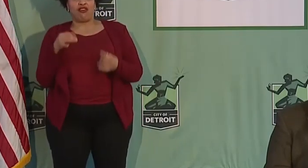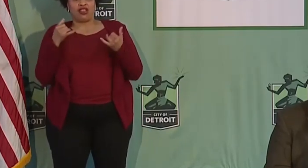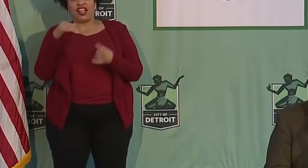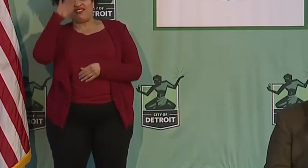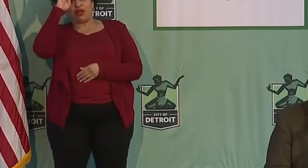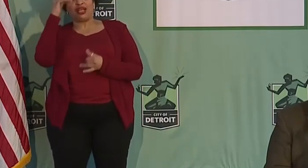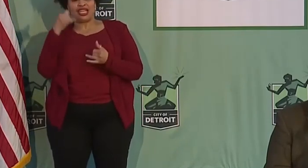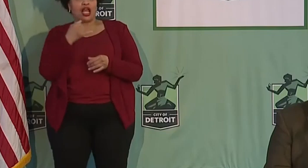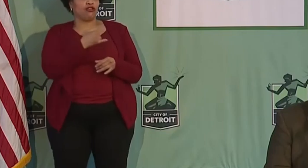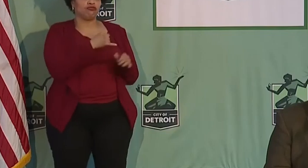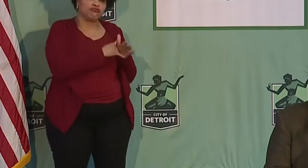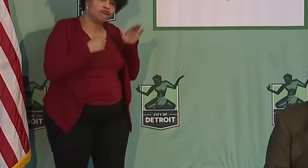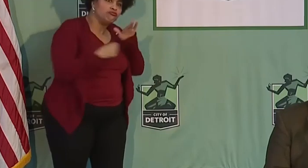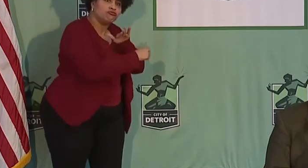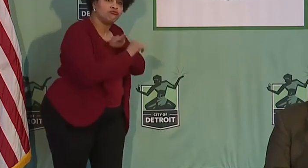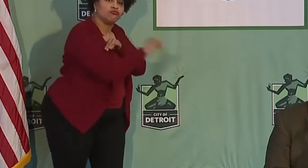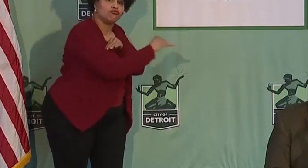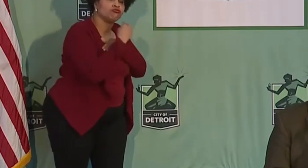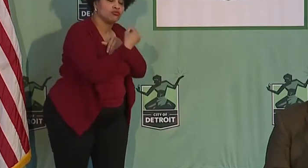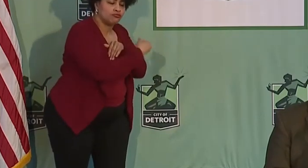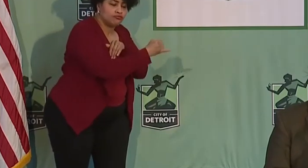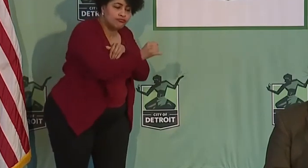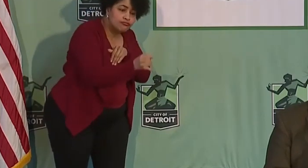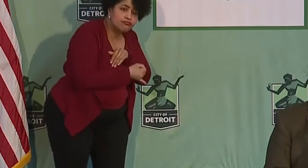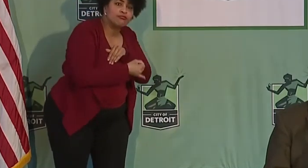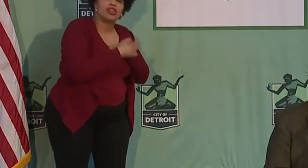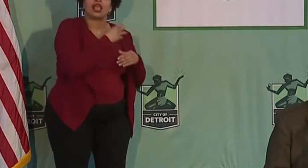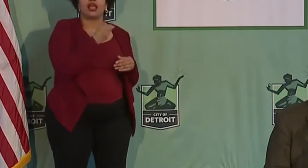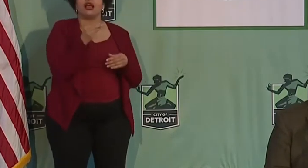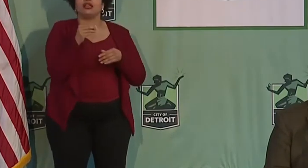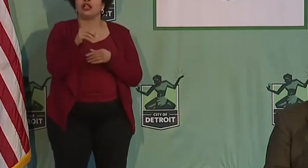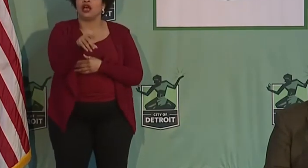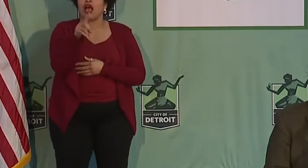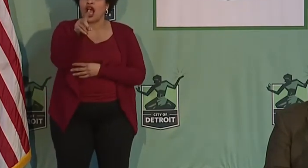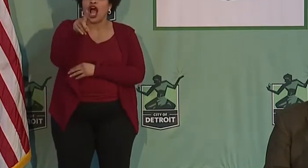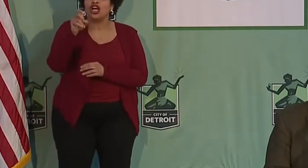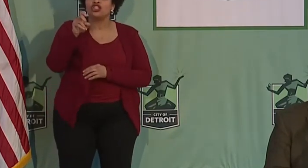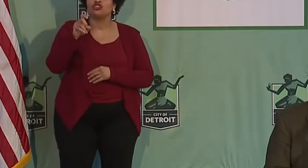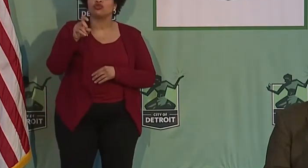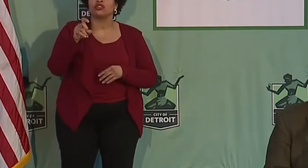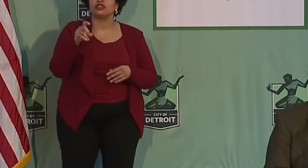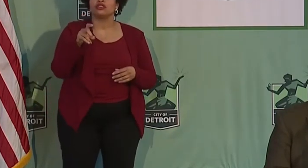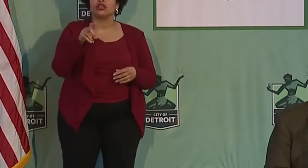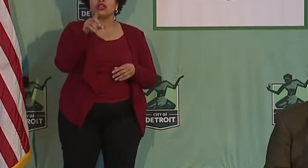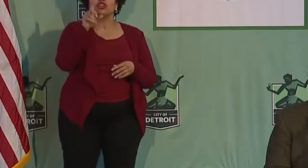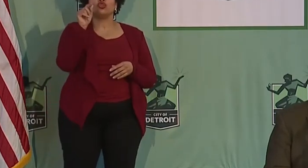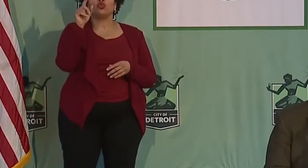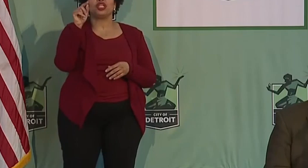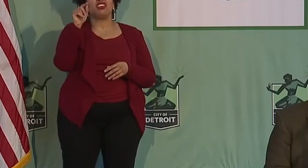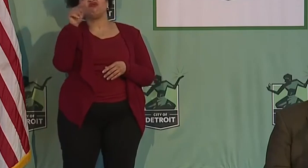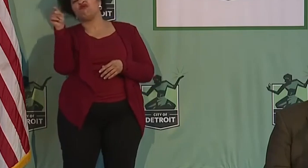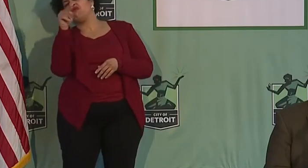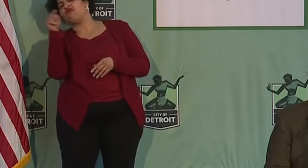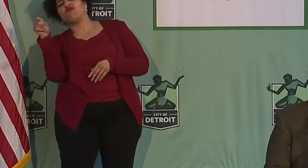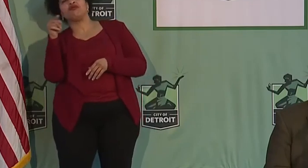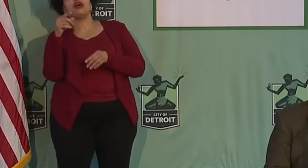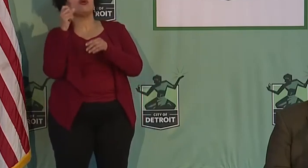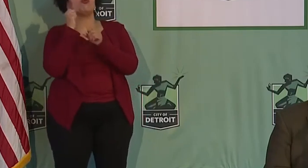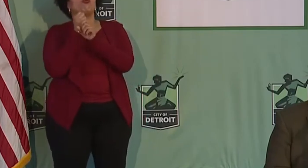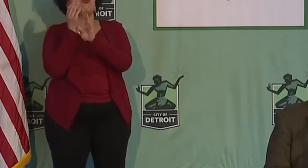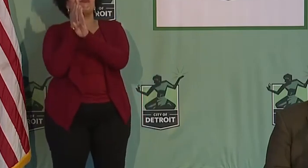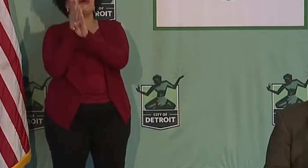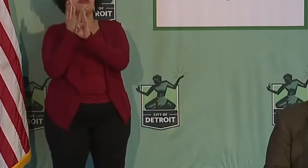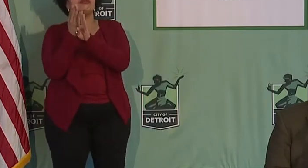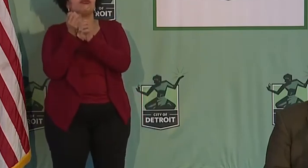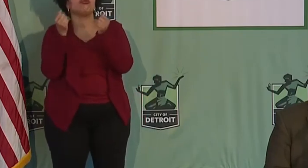quarantined and 133 employees of DDOT currently quarantined. That is going